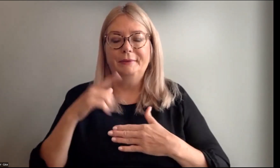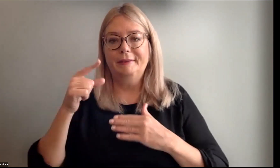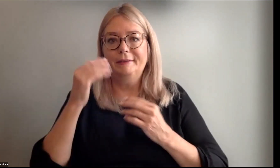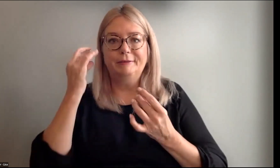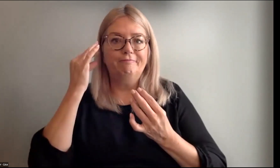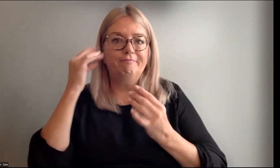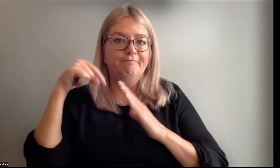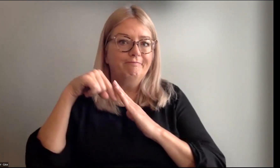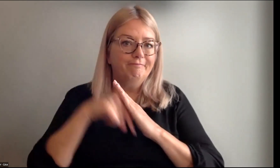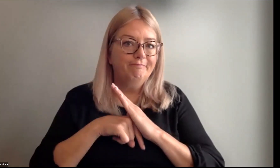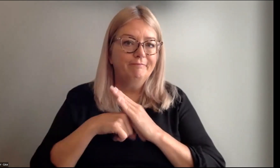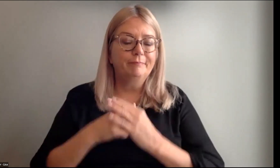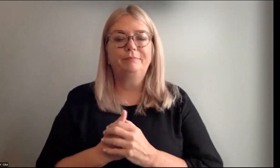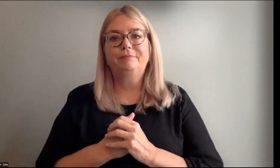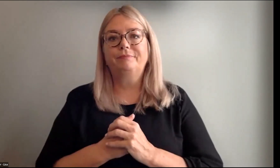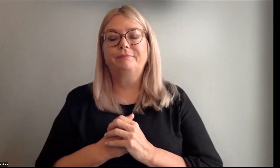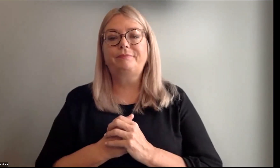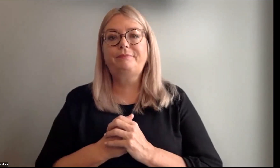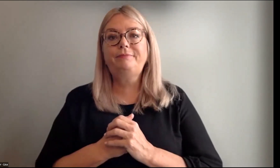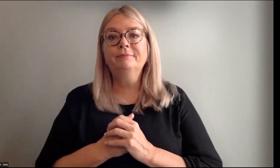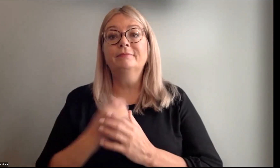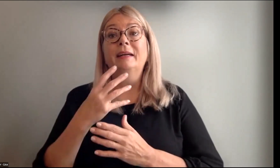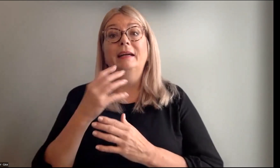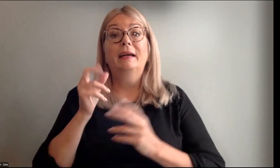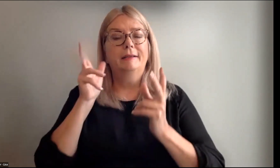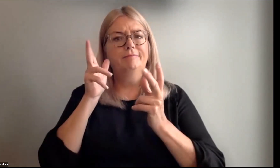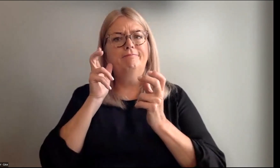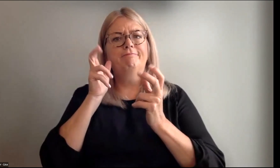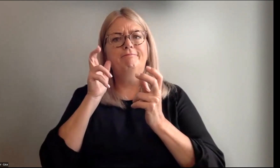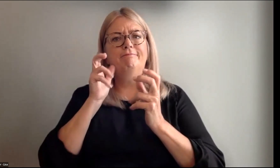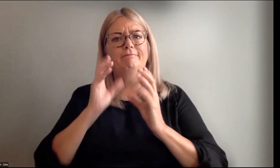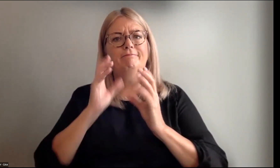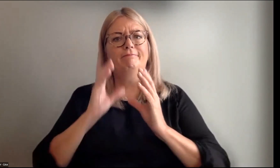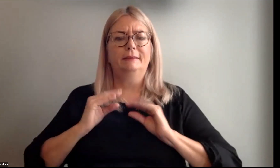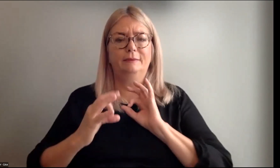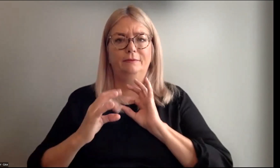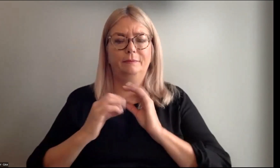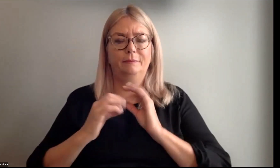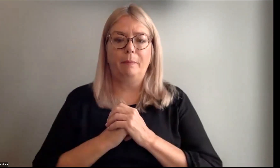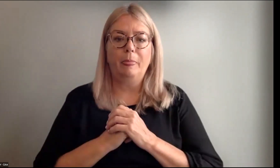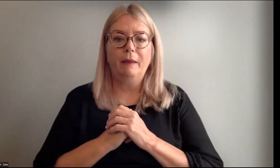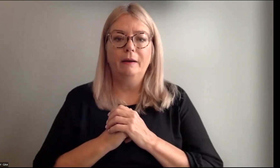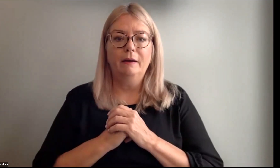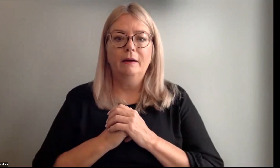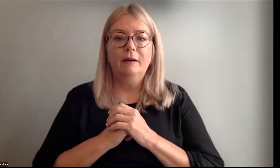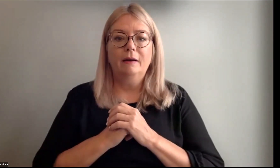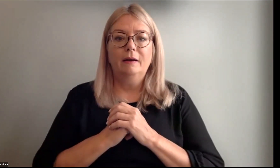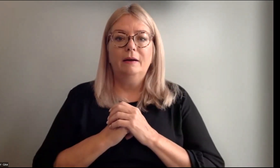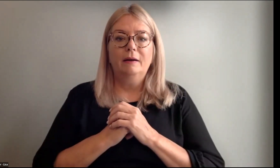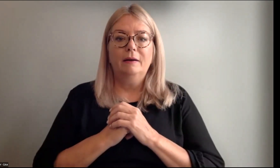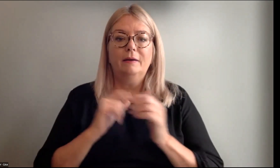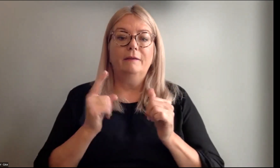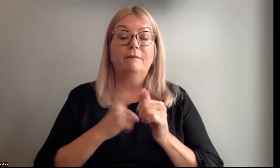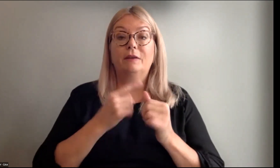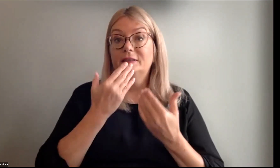and listening about how people experience that standard. So first, a thank you, because